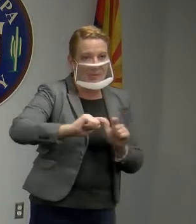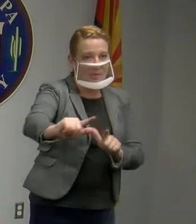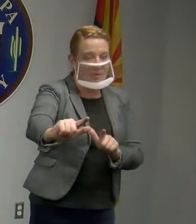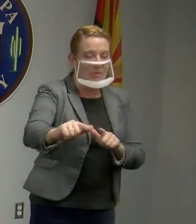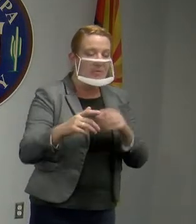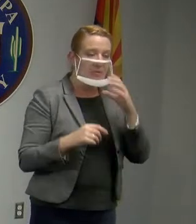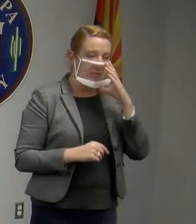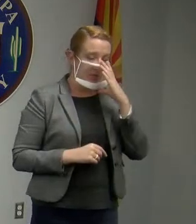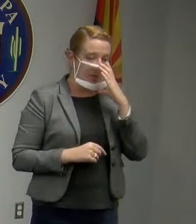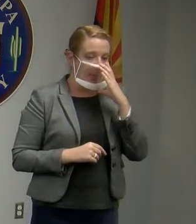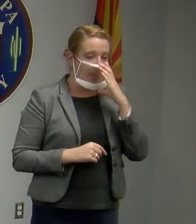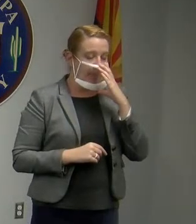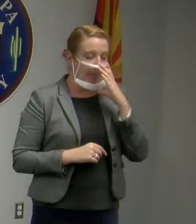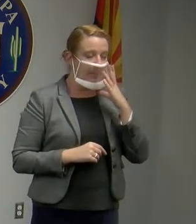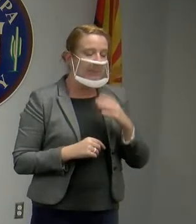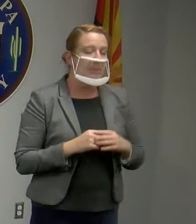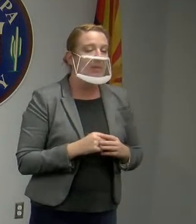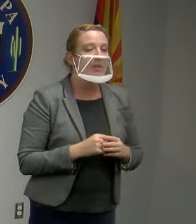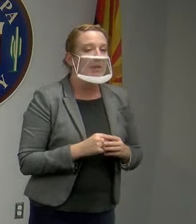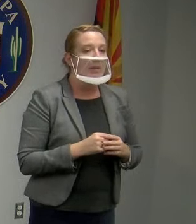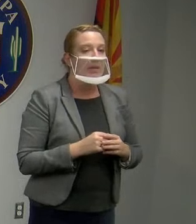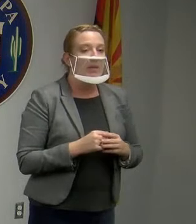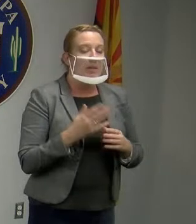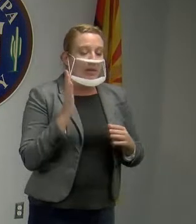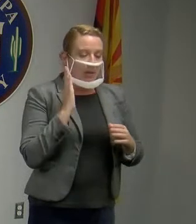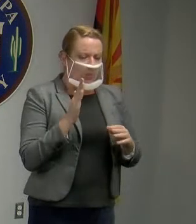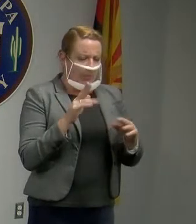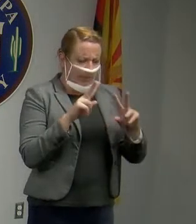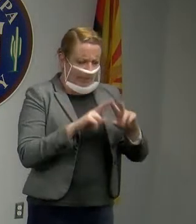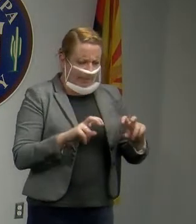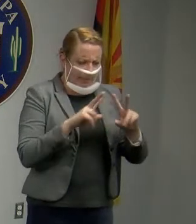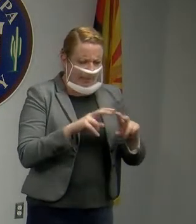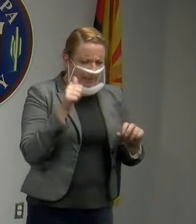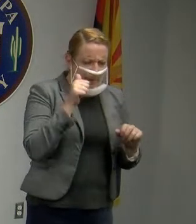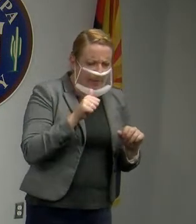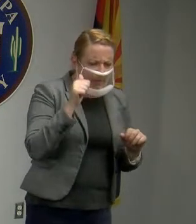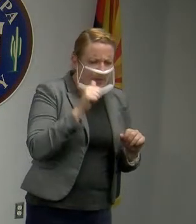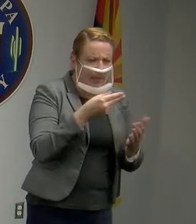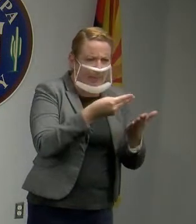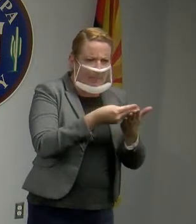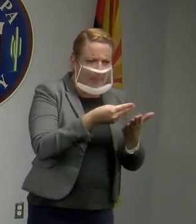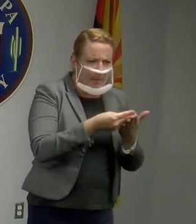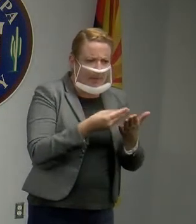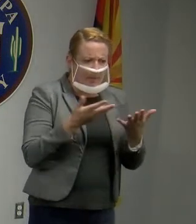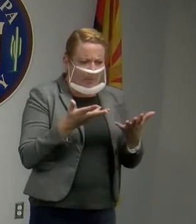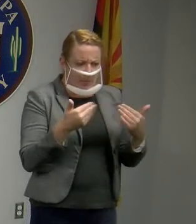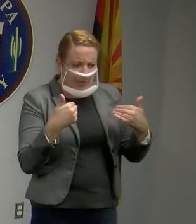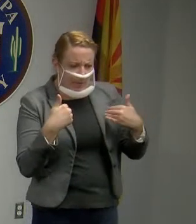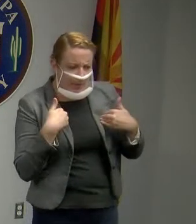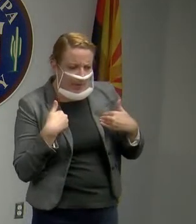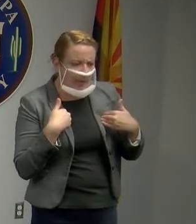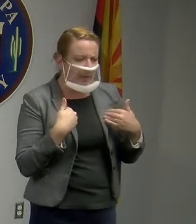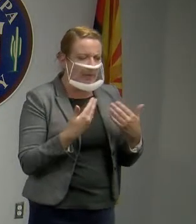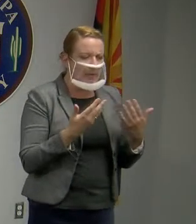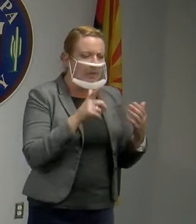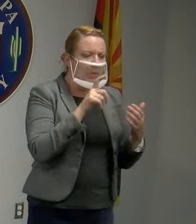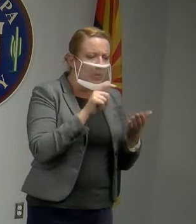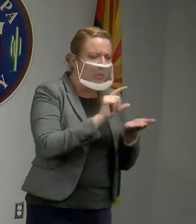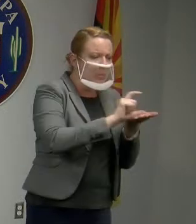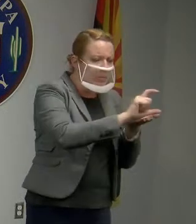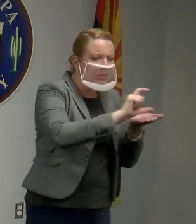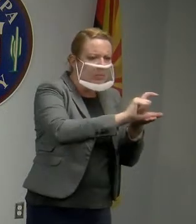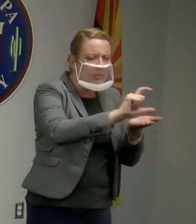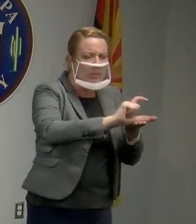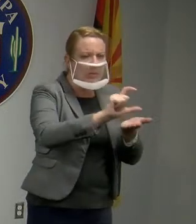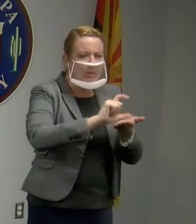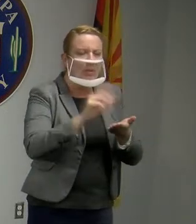these funds on a regular basis, daily, weekly. We can probably have monthly reports as we begin to roll